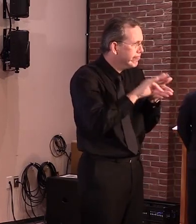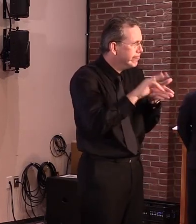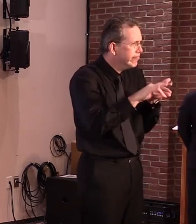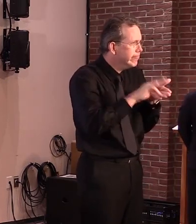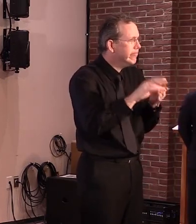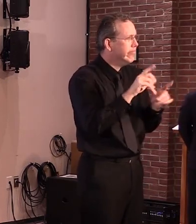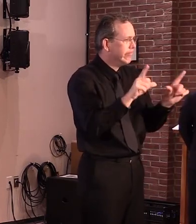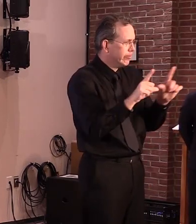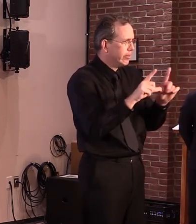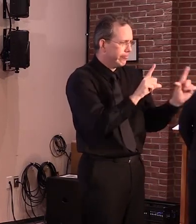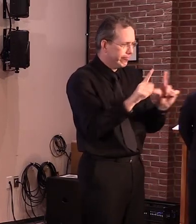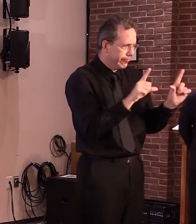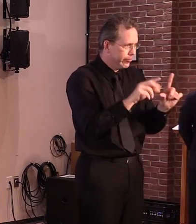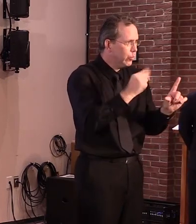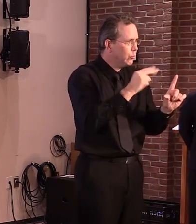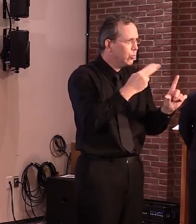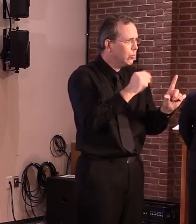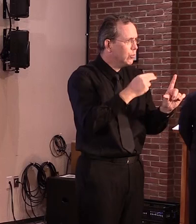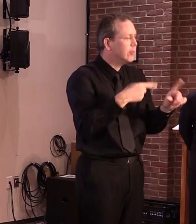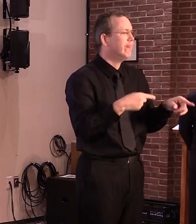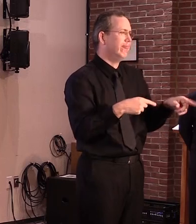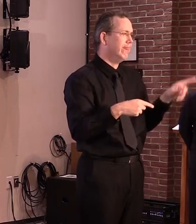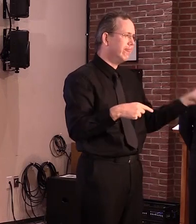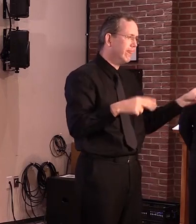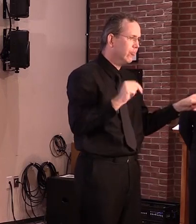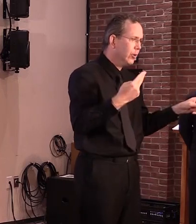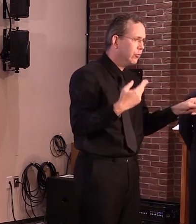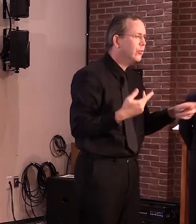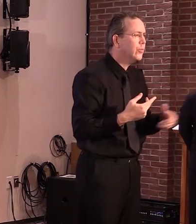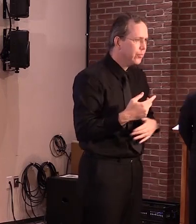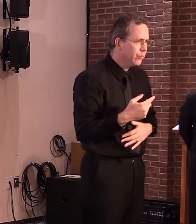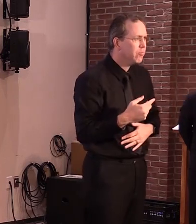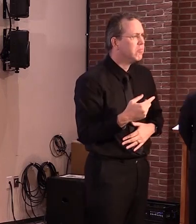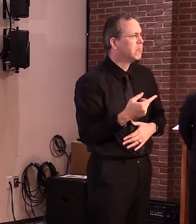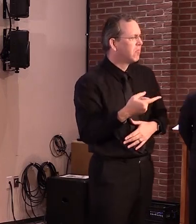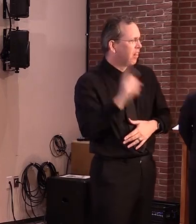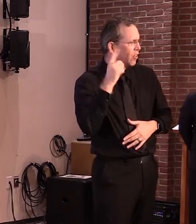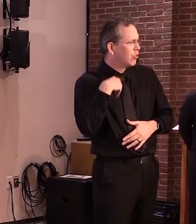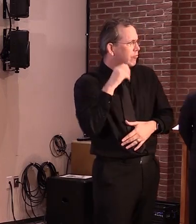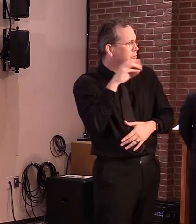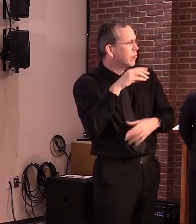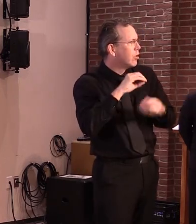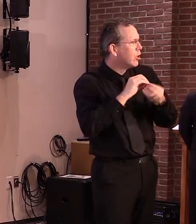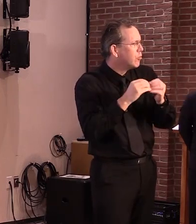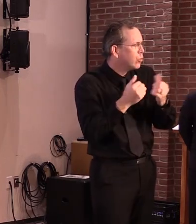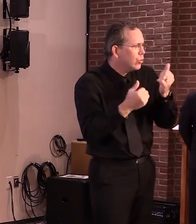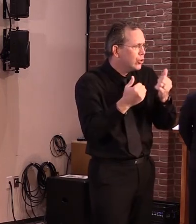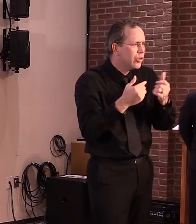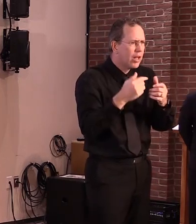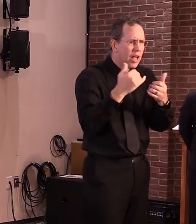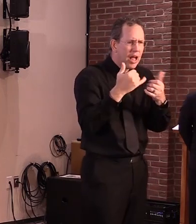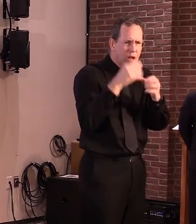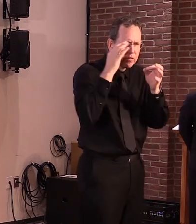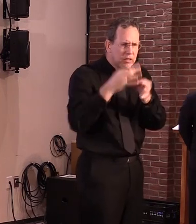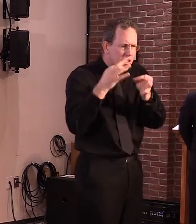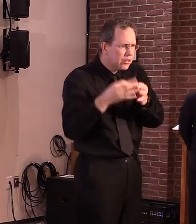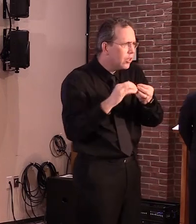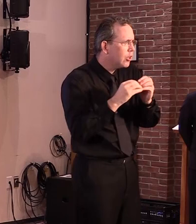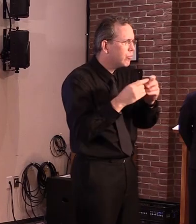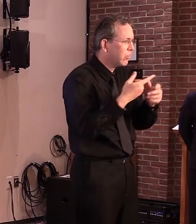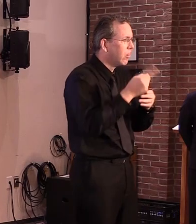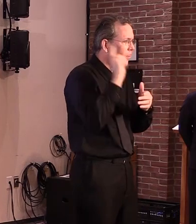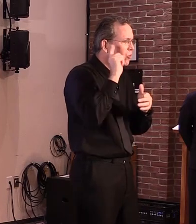last week, in terms of what we watch, in terms of what we reopen and how we reopen. But